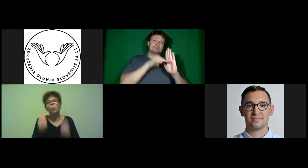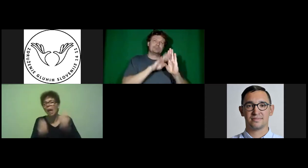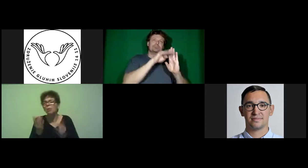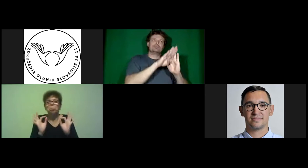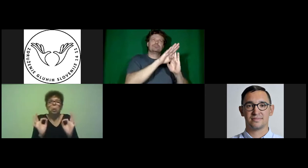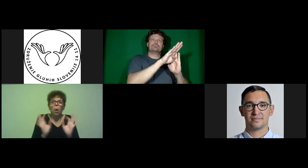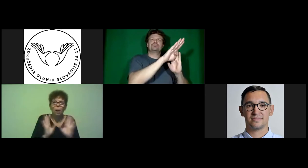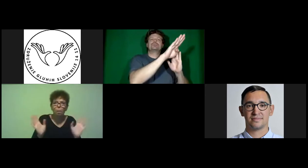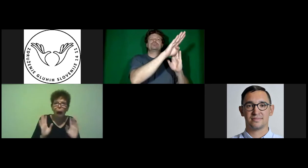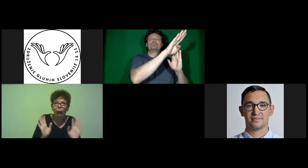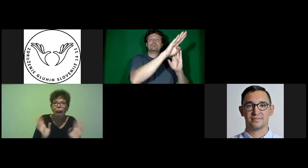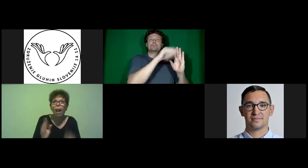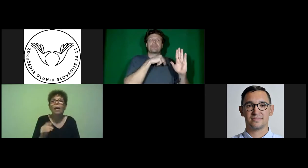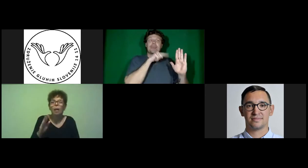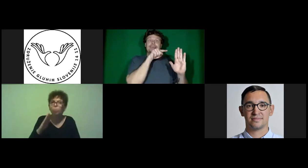Sometimes